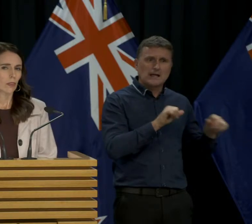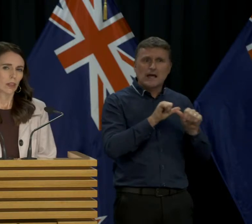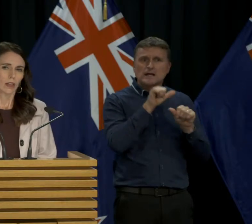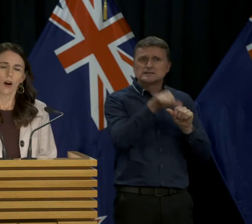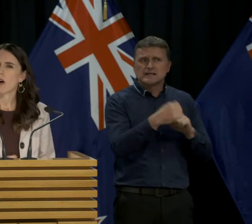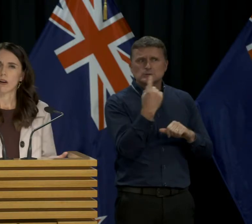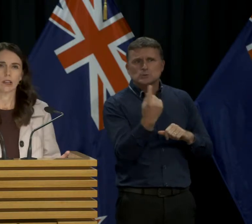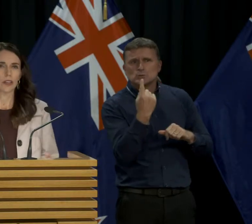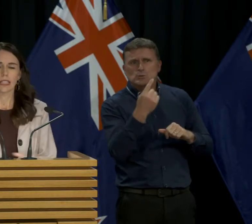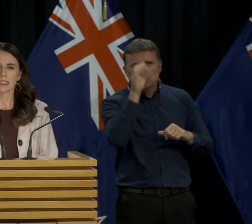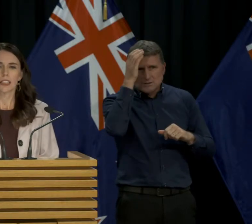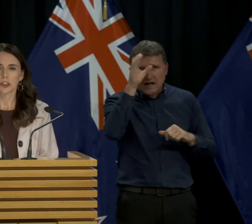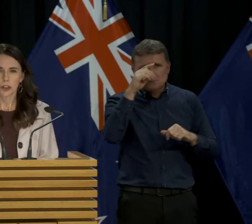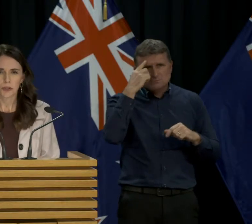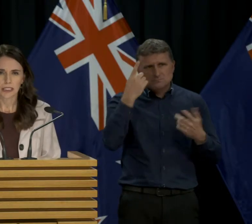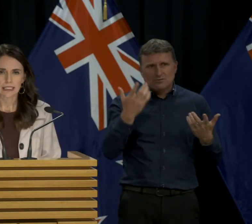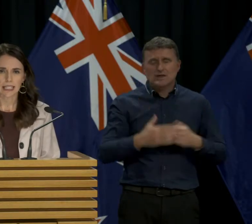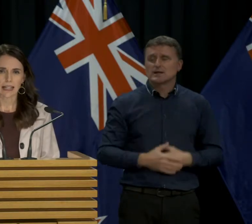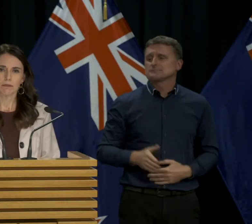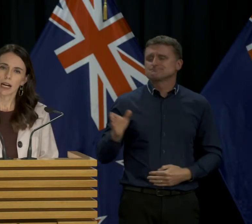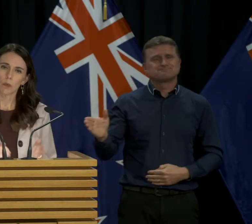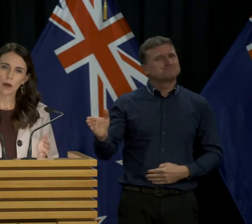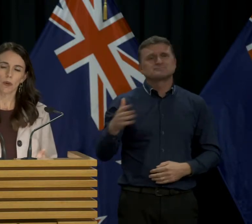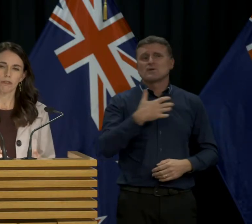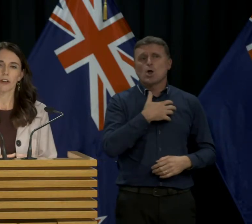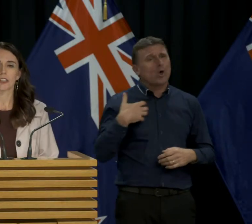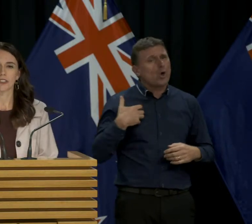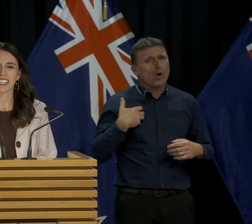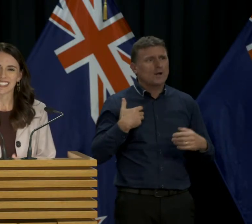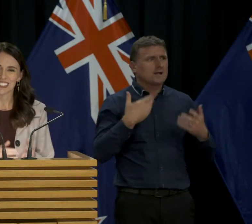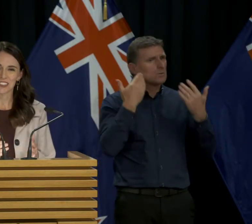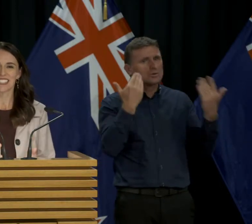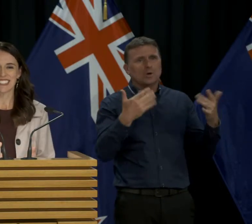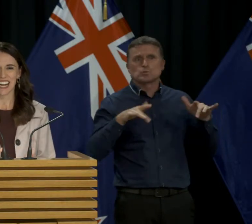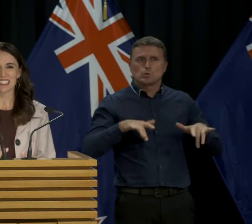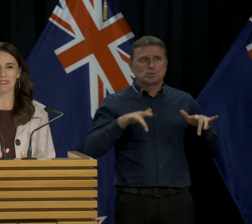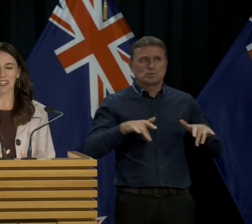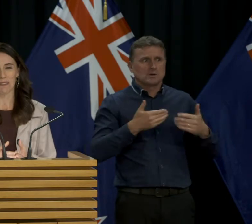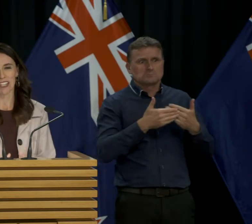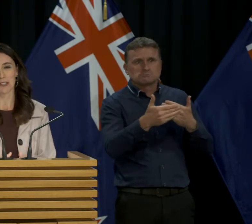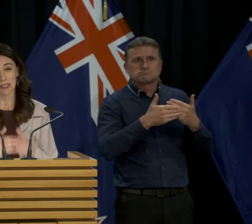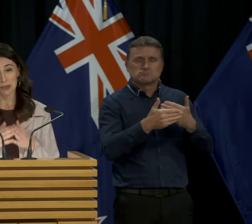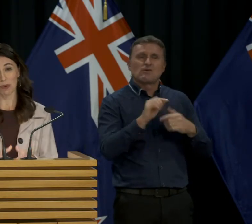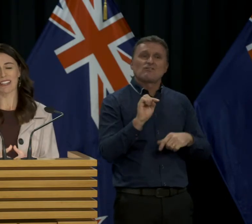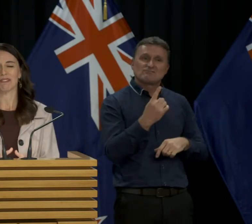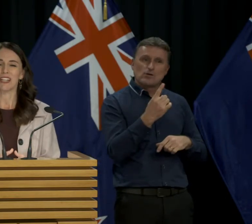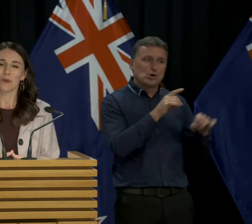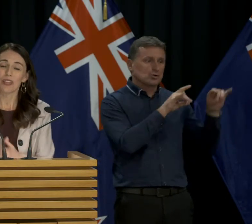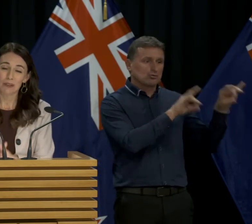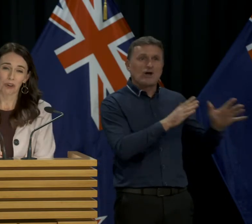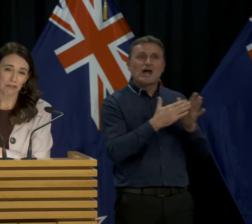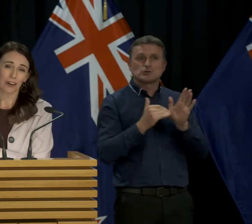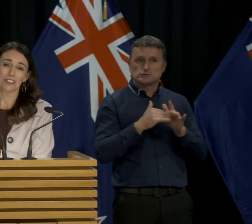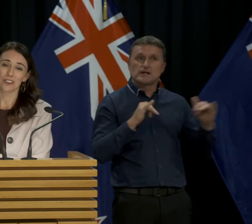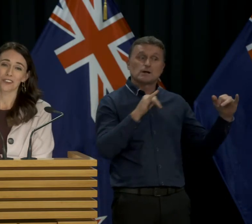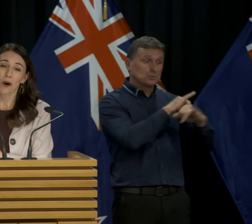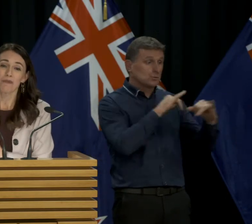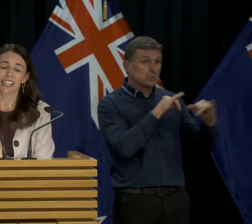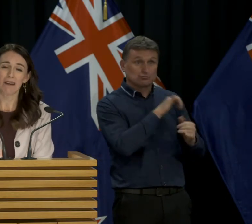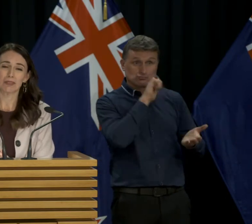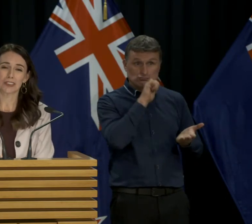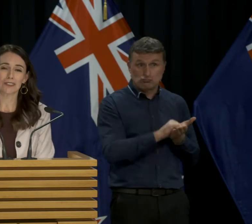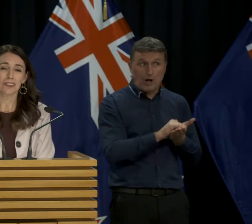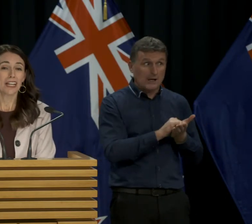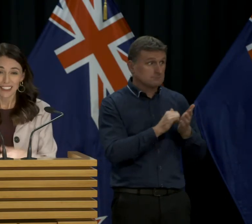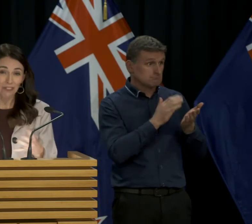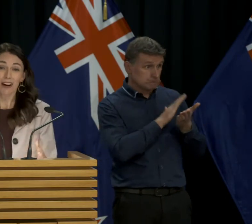likely next option? Oh, look, it's too early to say. We want to focus on getting the Trans-Tasman arrangements right. We then want to focus on